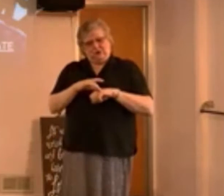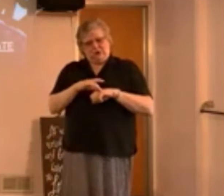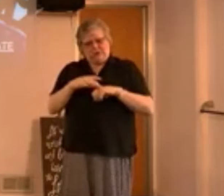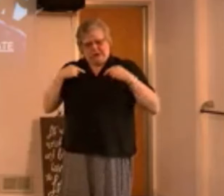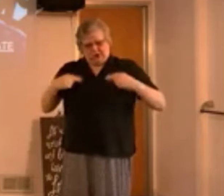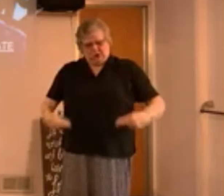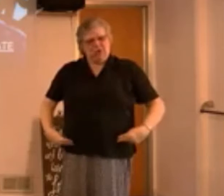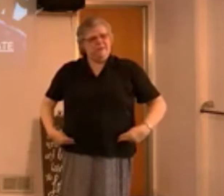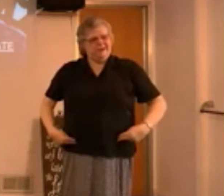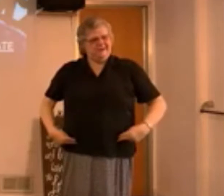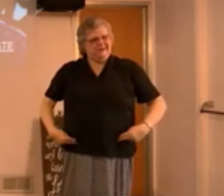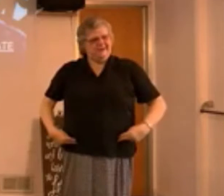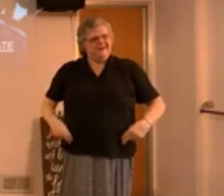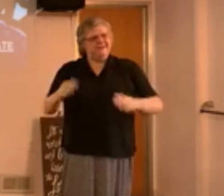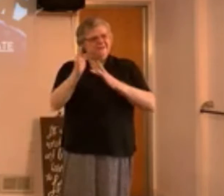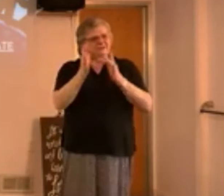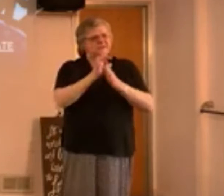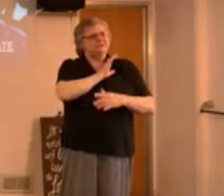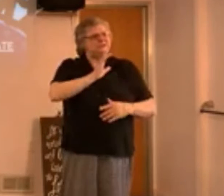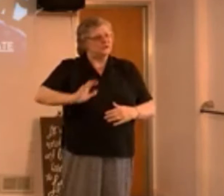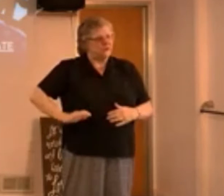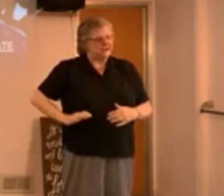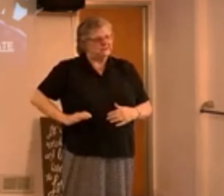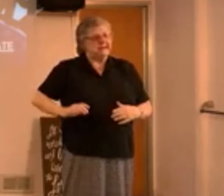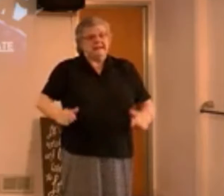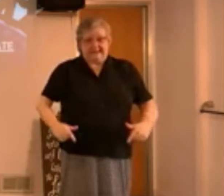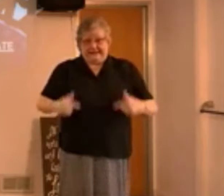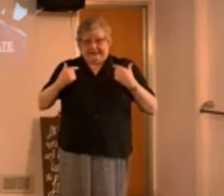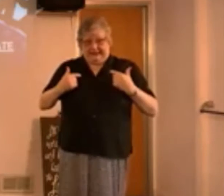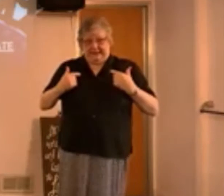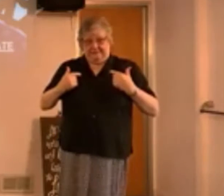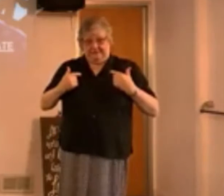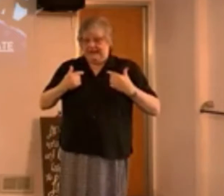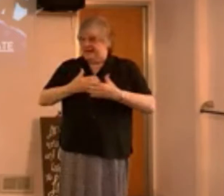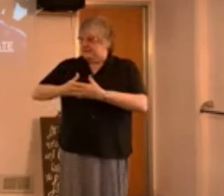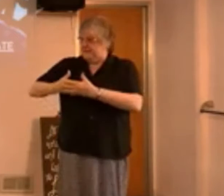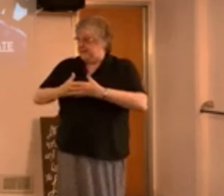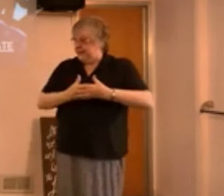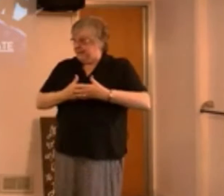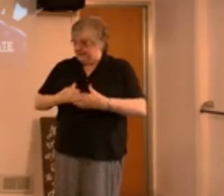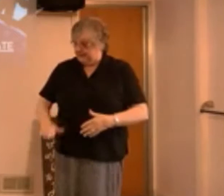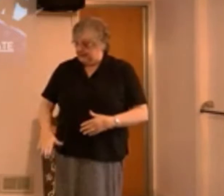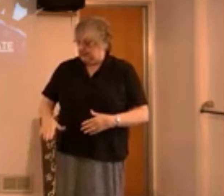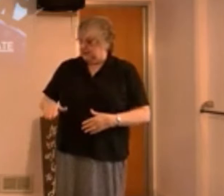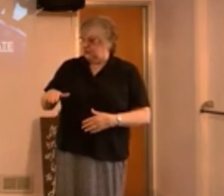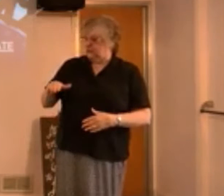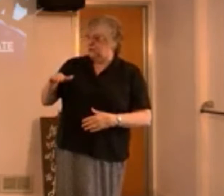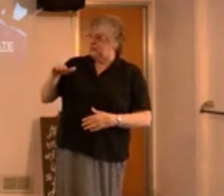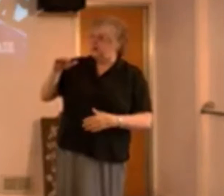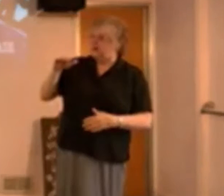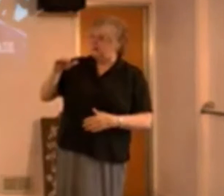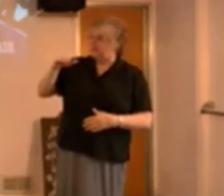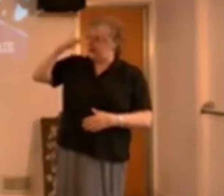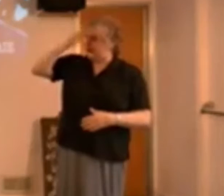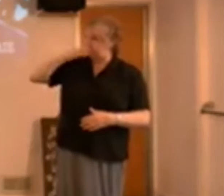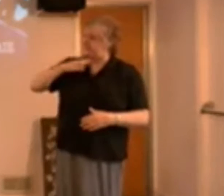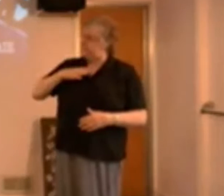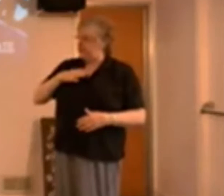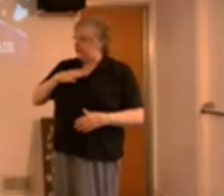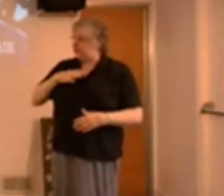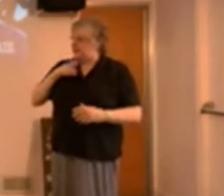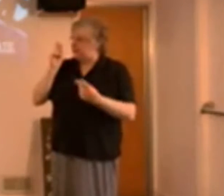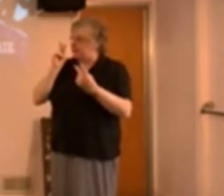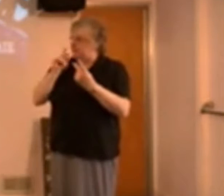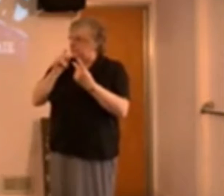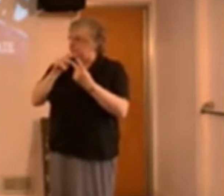human form, Jesus Christ. He lived as a baby, a child, as a man,